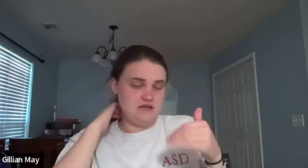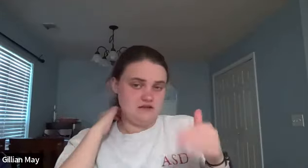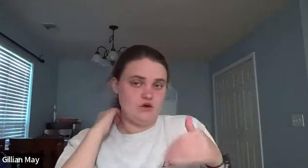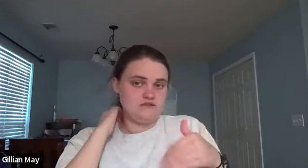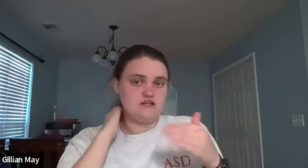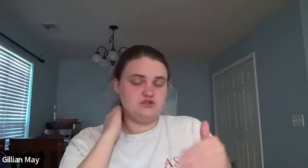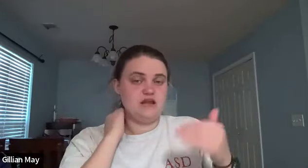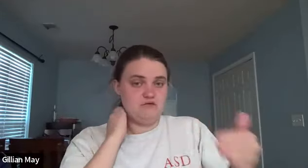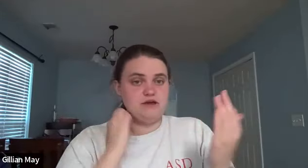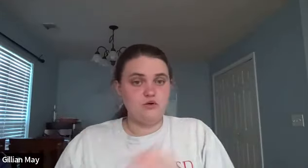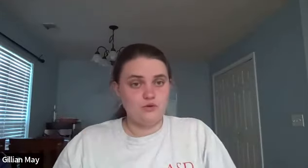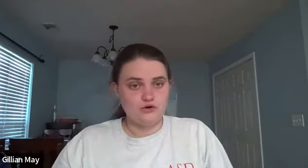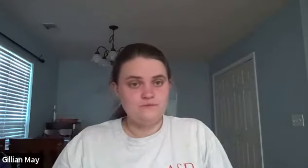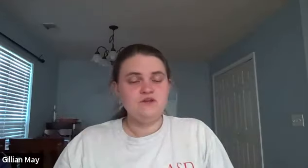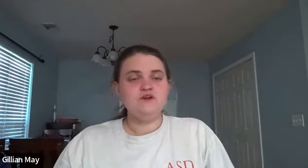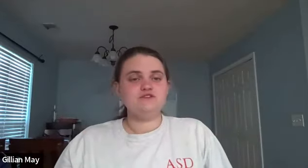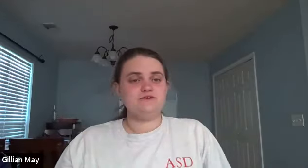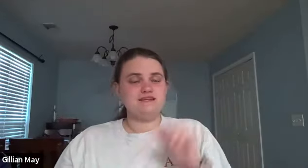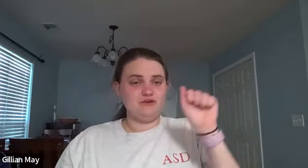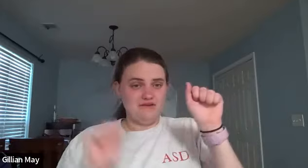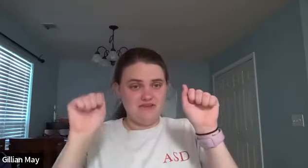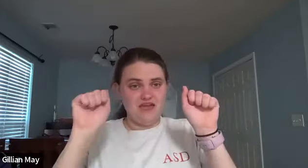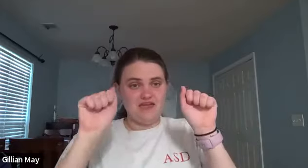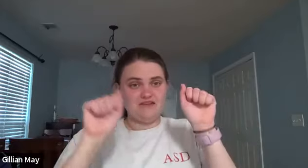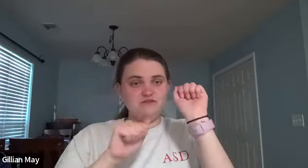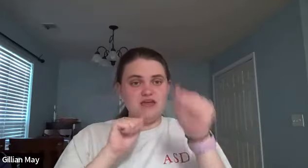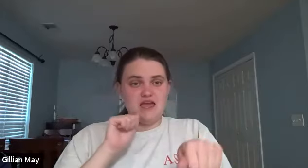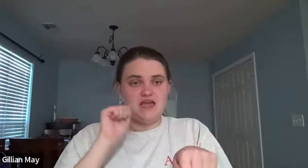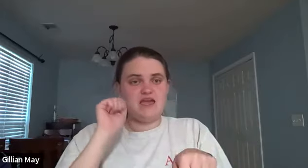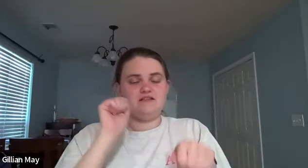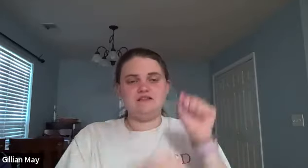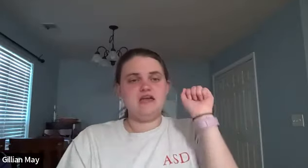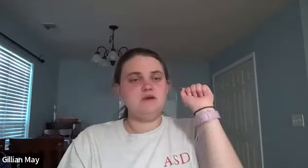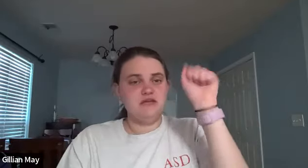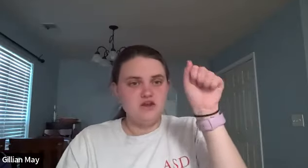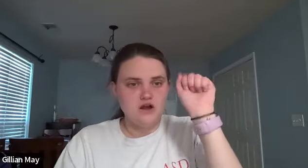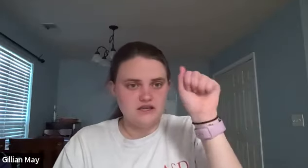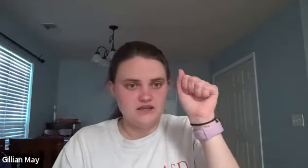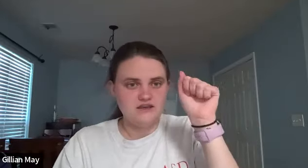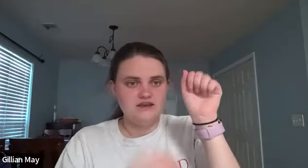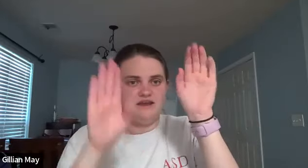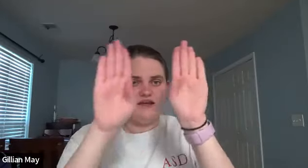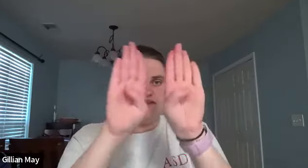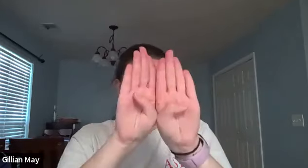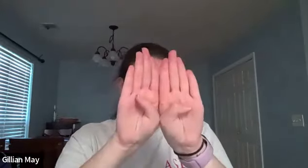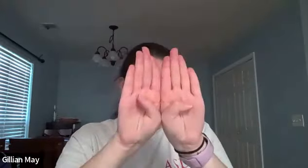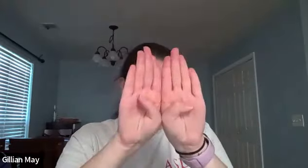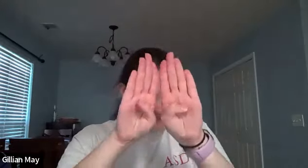like all the signs are in alphabetical order. So for example, I have the A, and so the A may be knocking. And then there's the B's